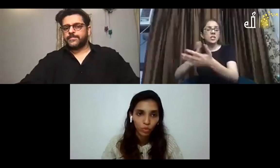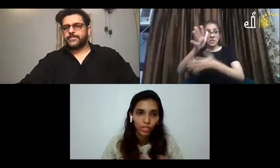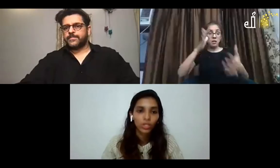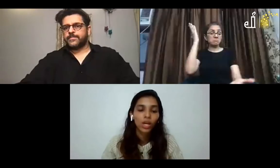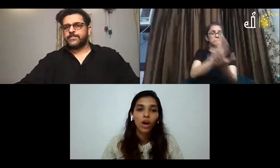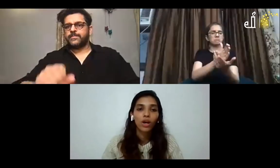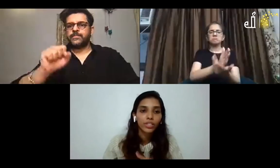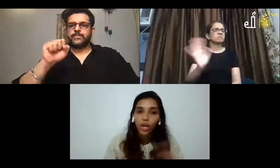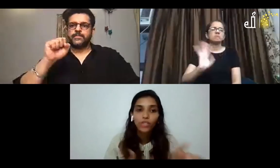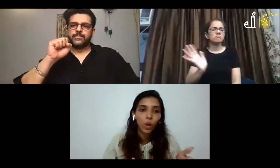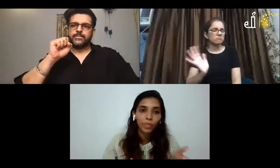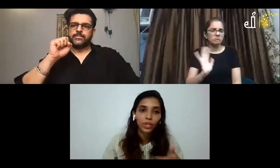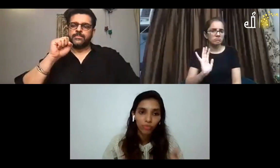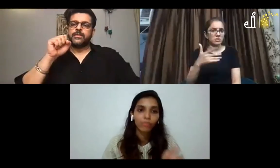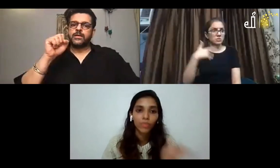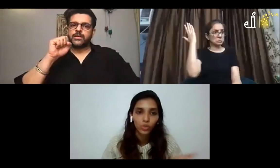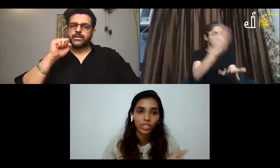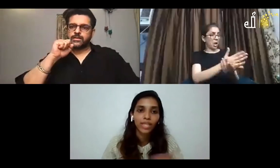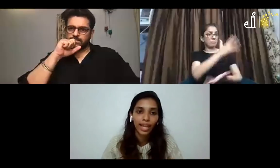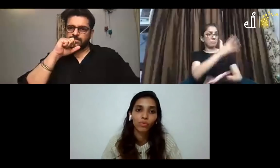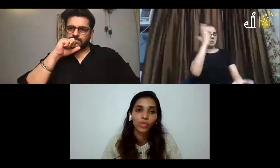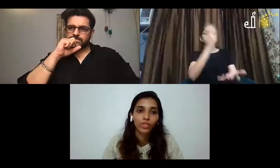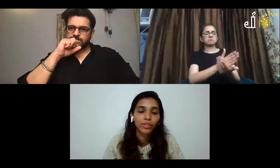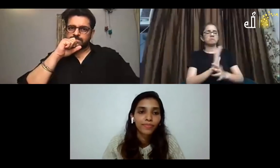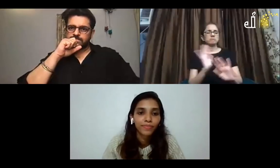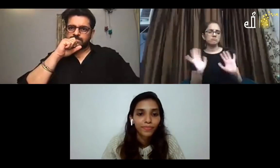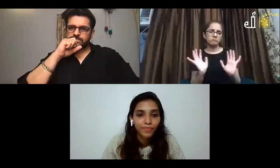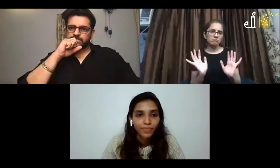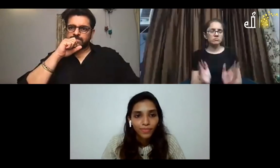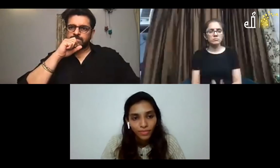sign language, or it's not stopping you from using sign language.